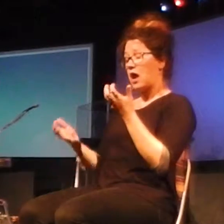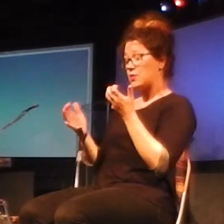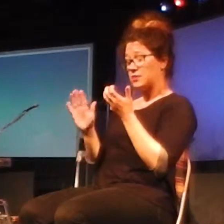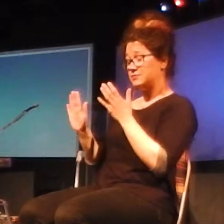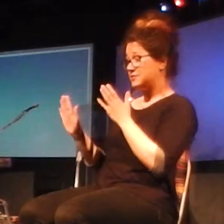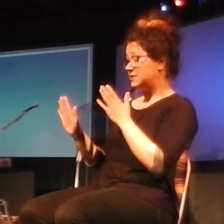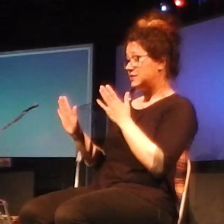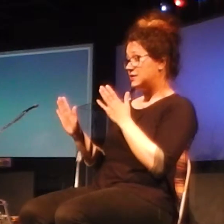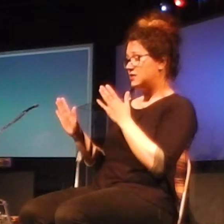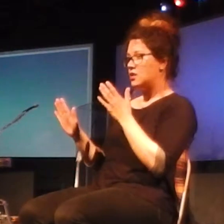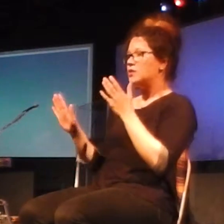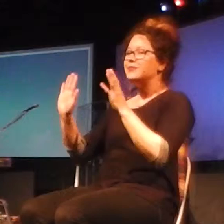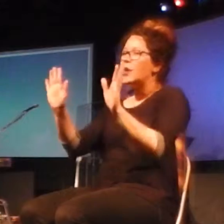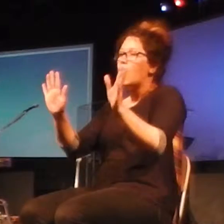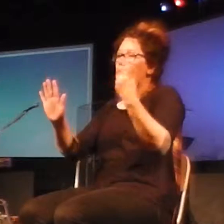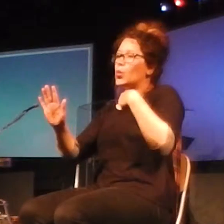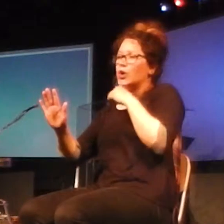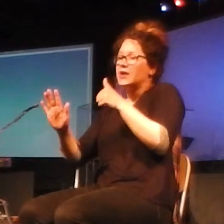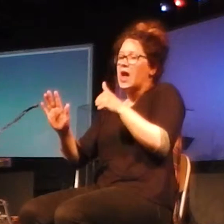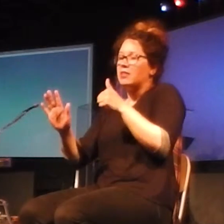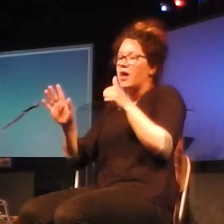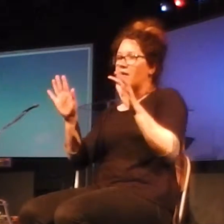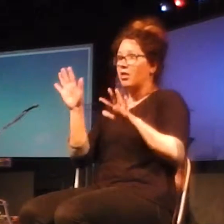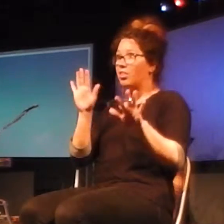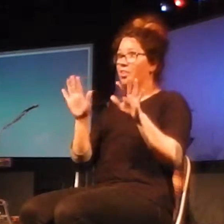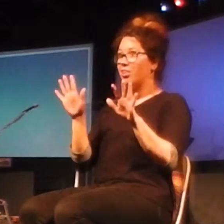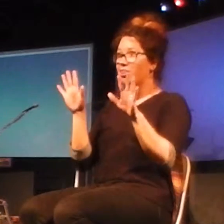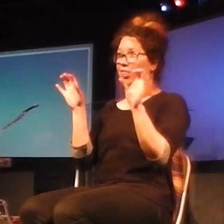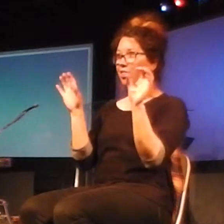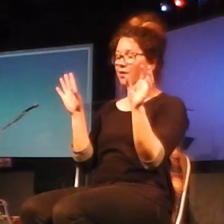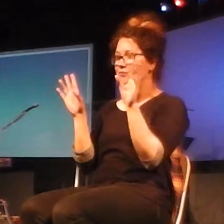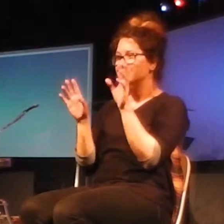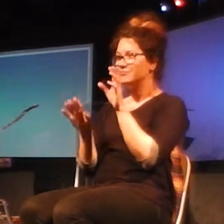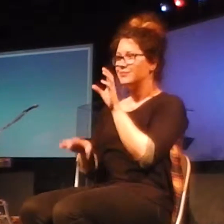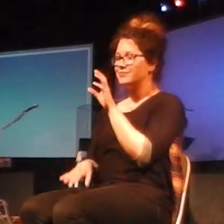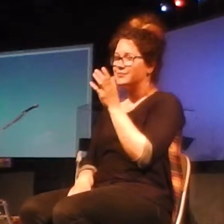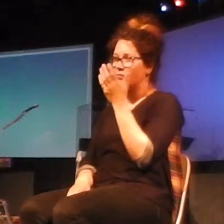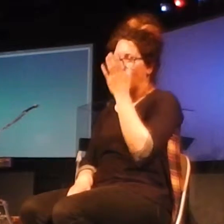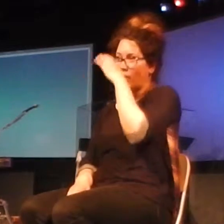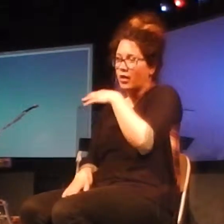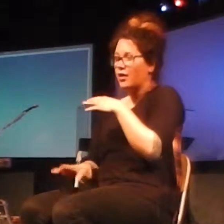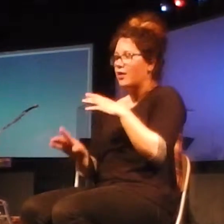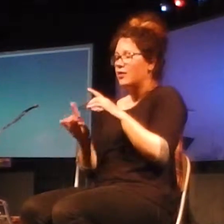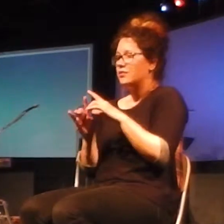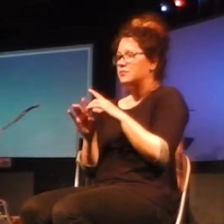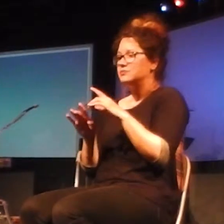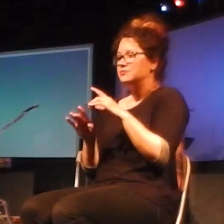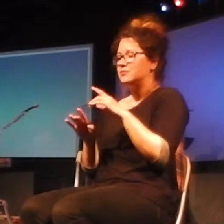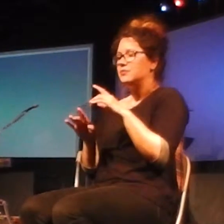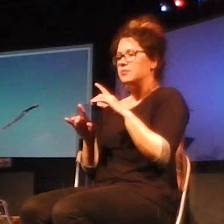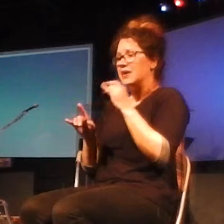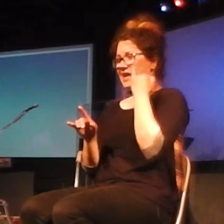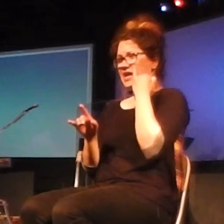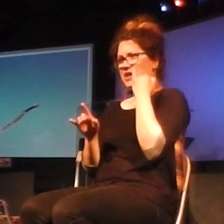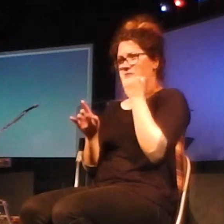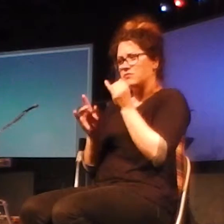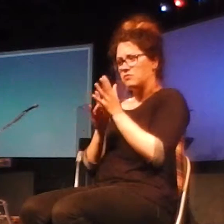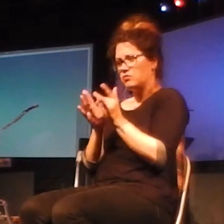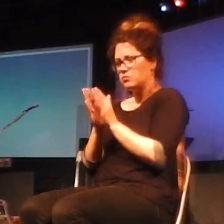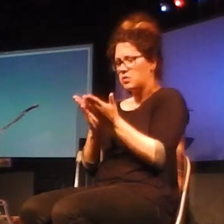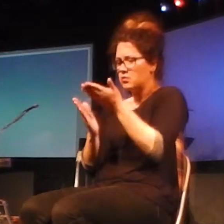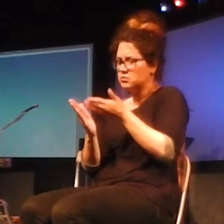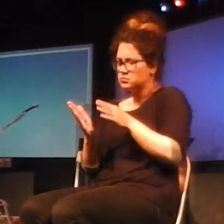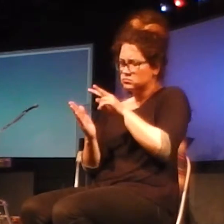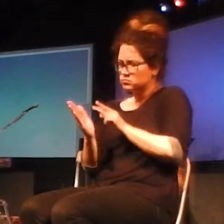We're not kooky. We don't, don't take this down some path it shouldn't go. You look at the Bible, God speaks to people all the time through